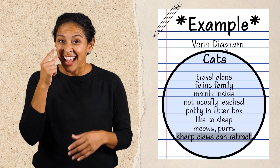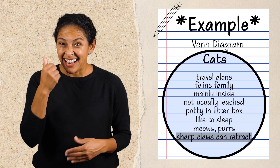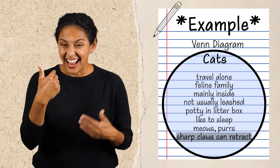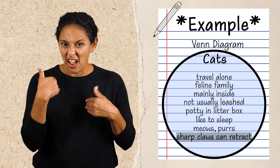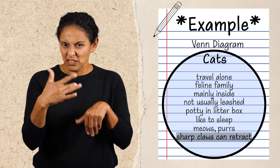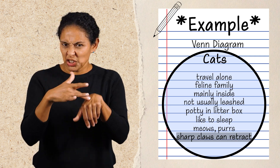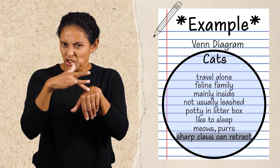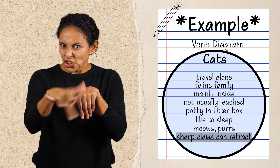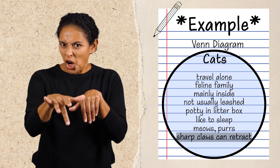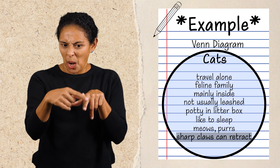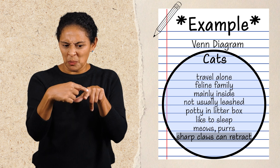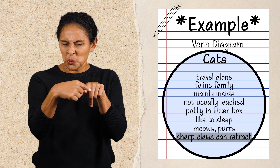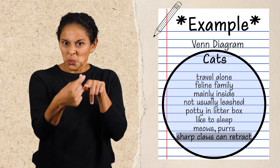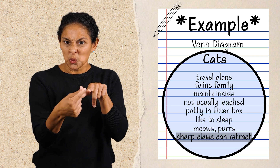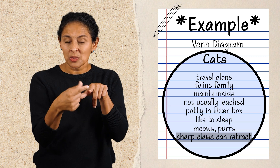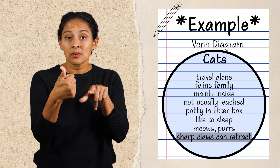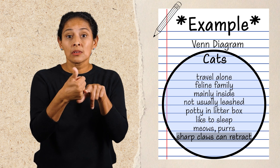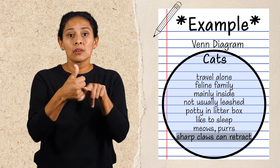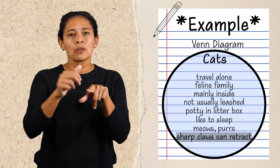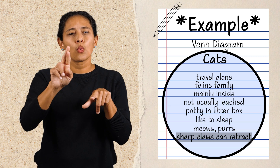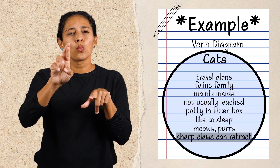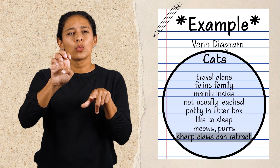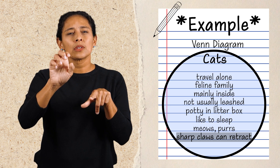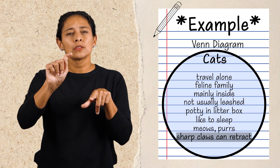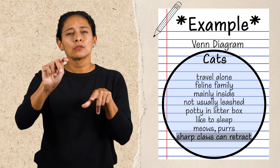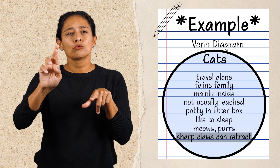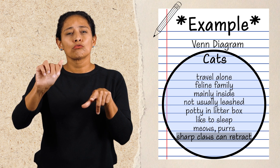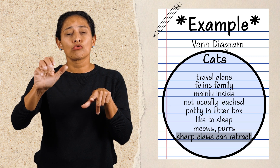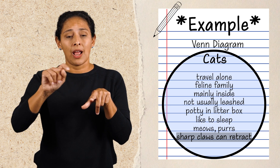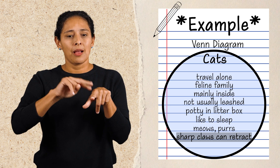They have sharp claws that retract.